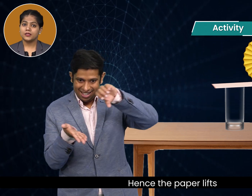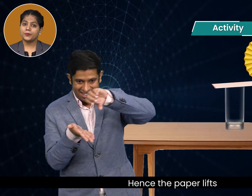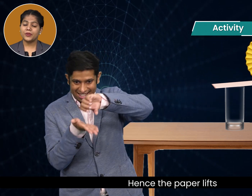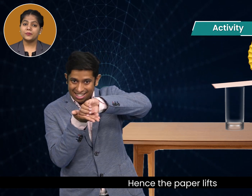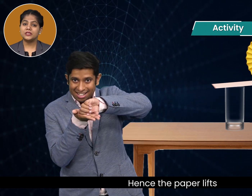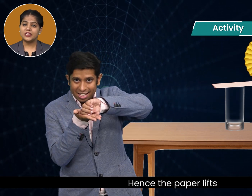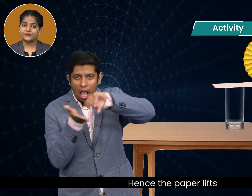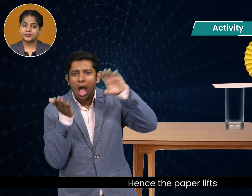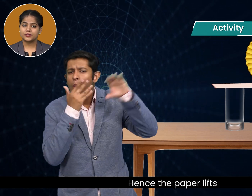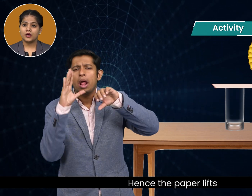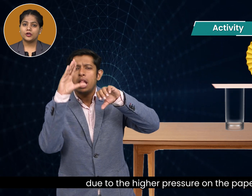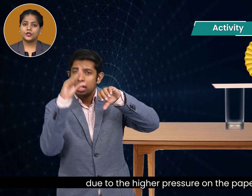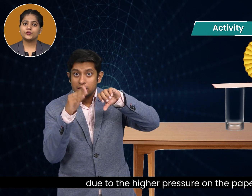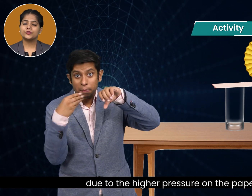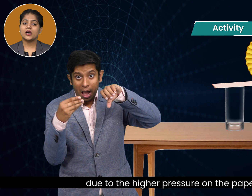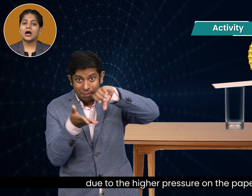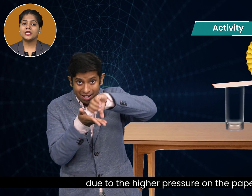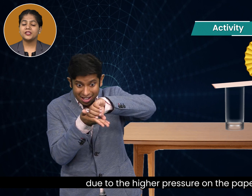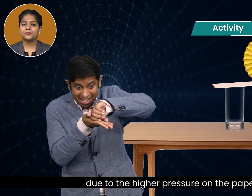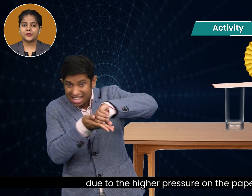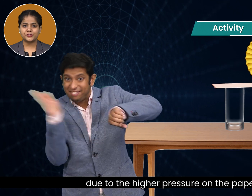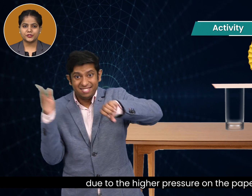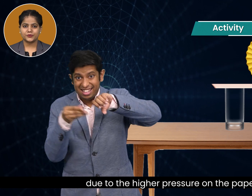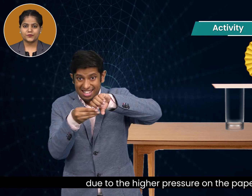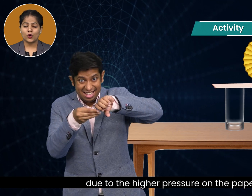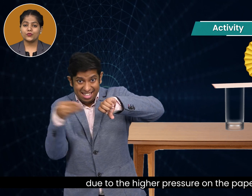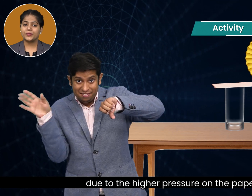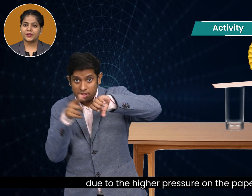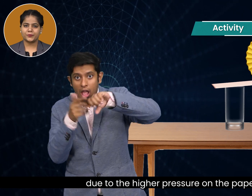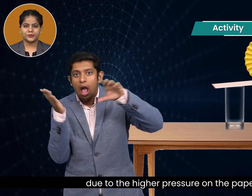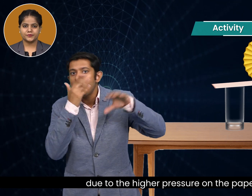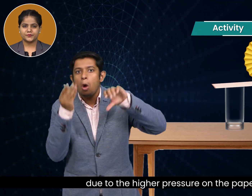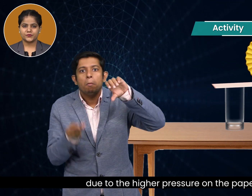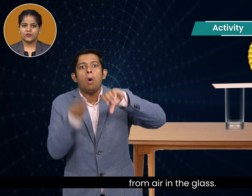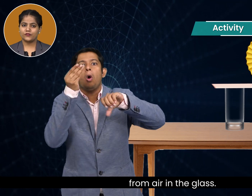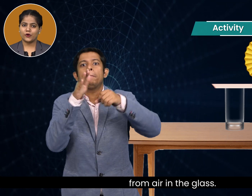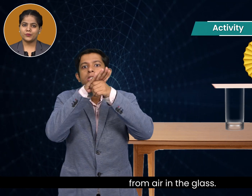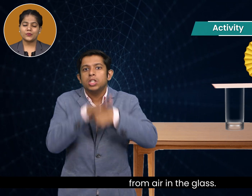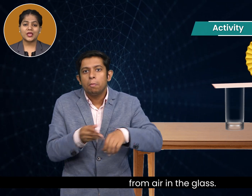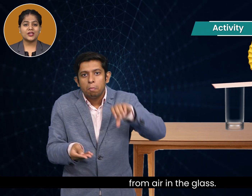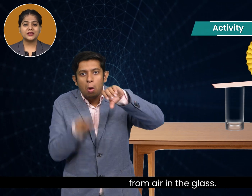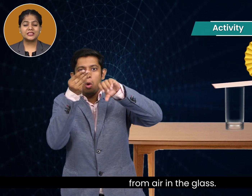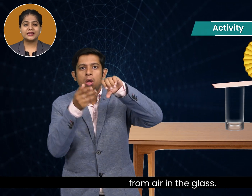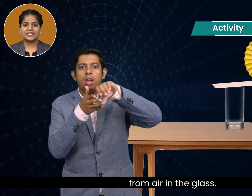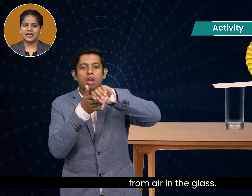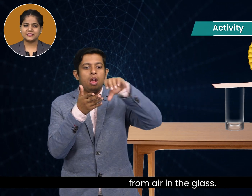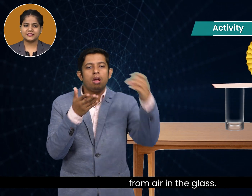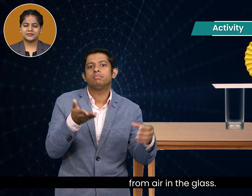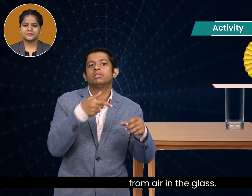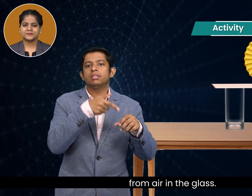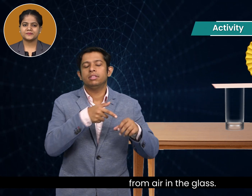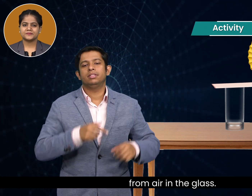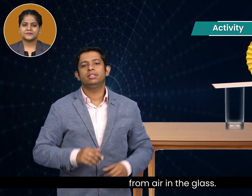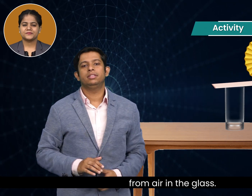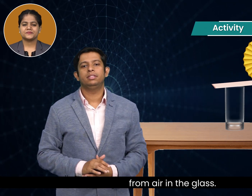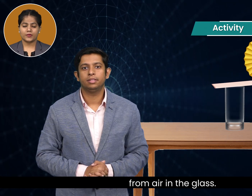Hence, the paper lifts due to the higher pressure on the paper from air in the